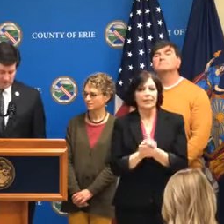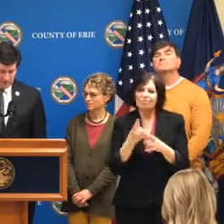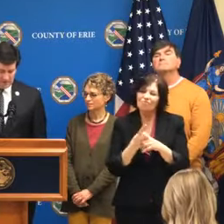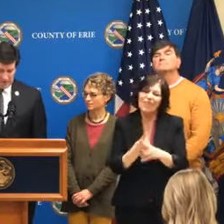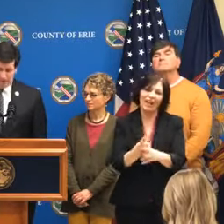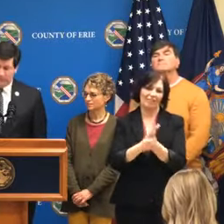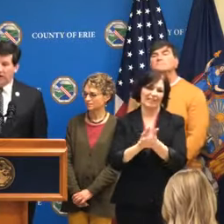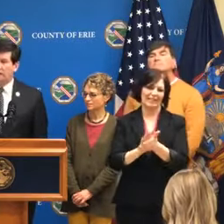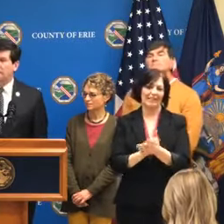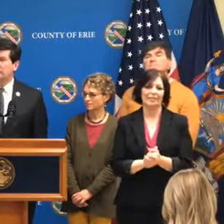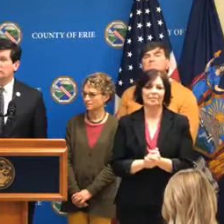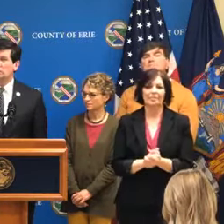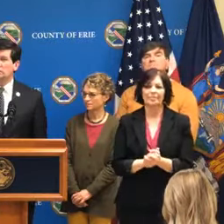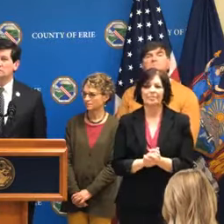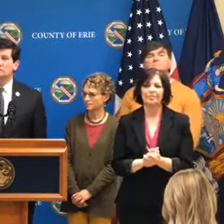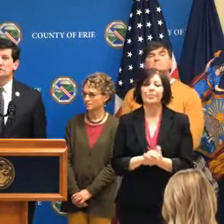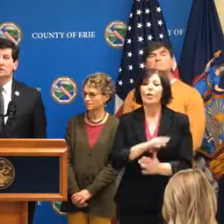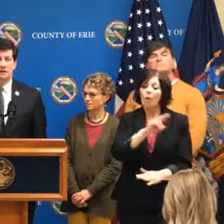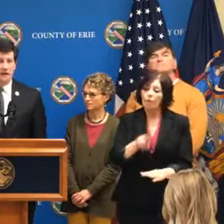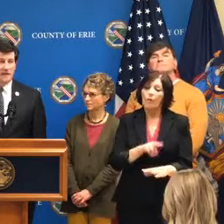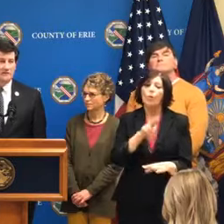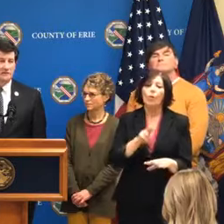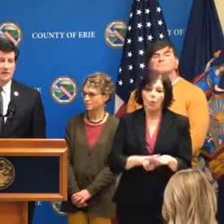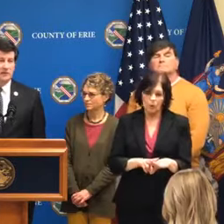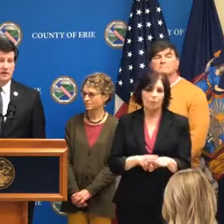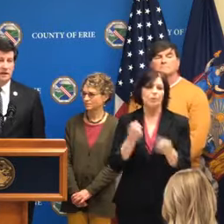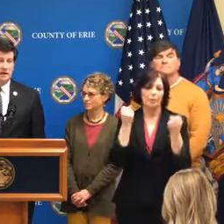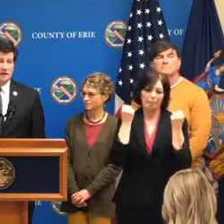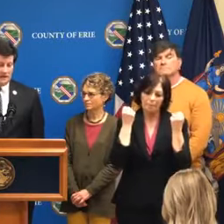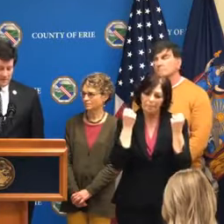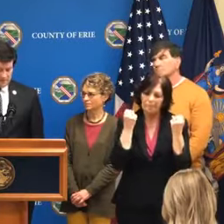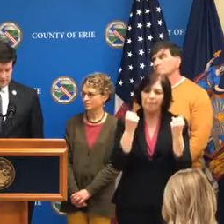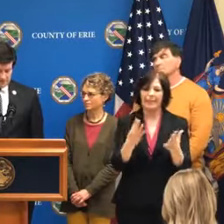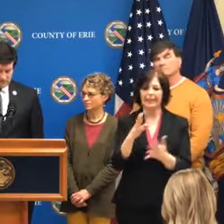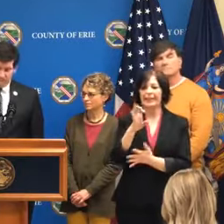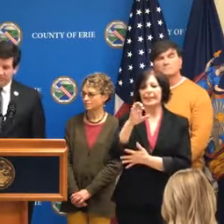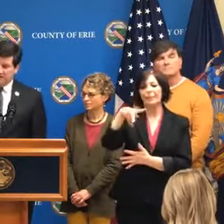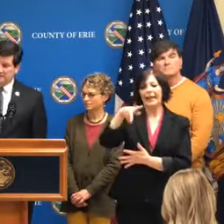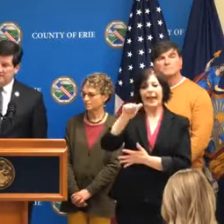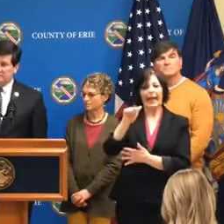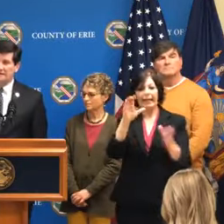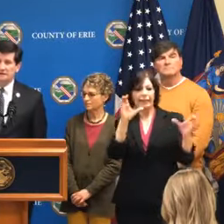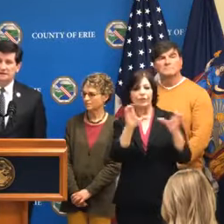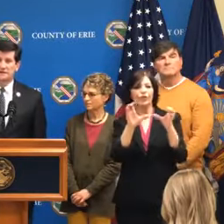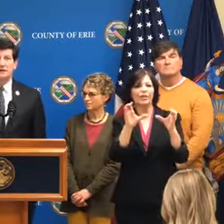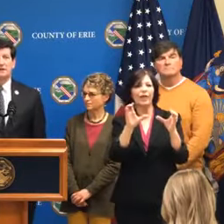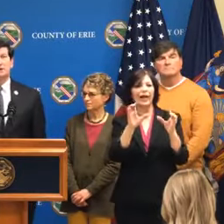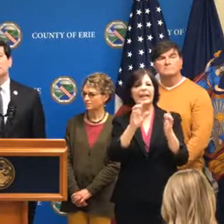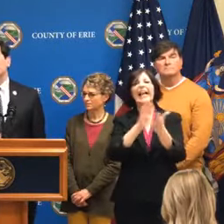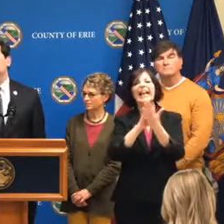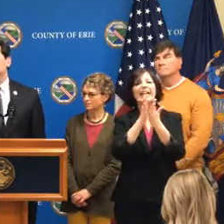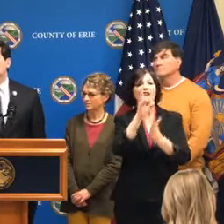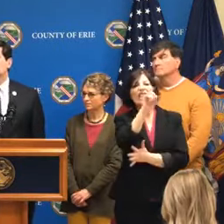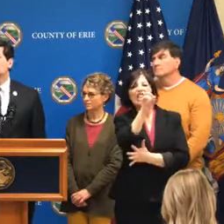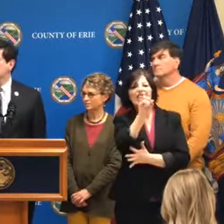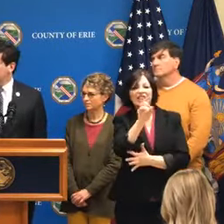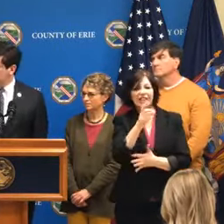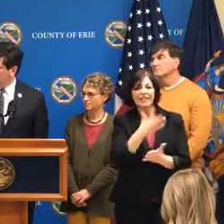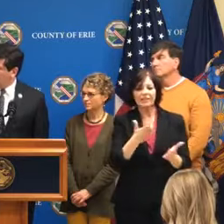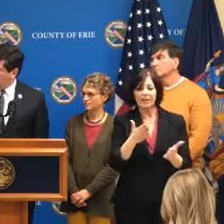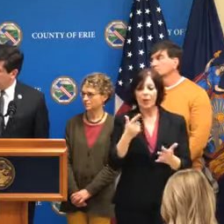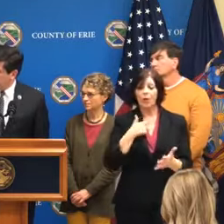regularly. There are, of course, lots of EPA certified disinfectants. Erie County received